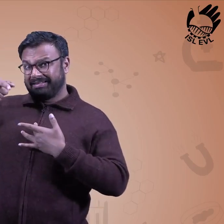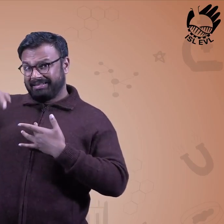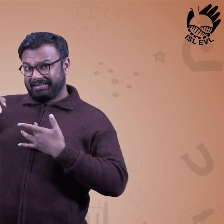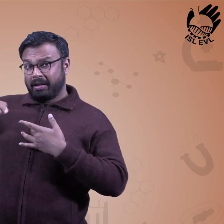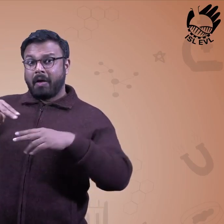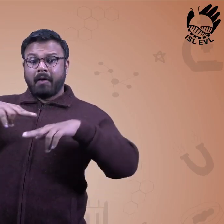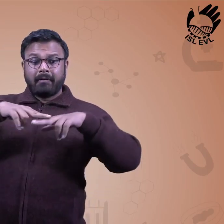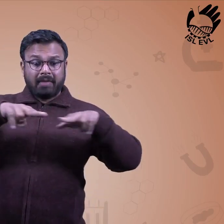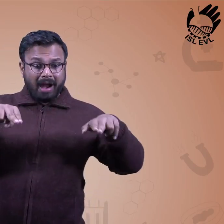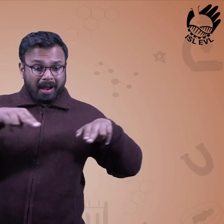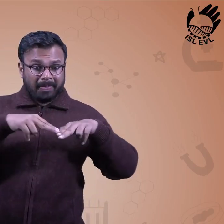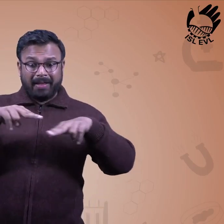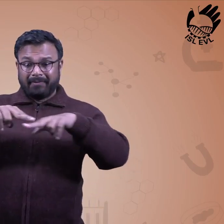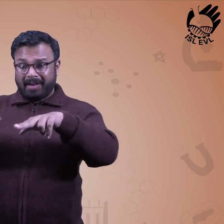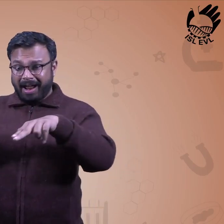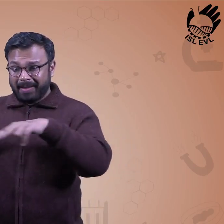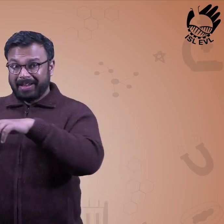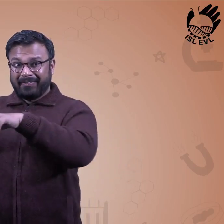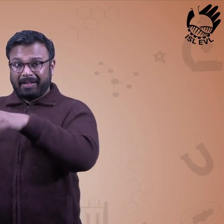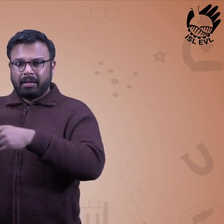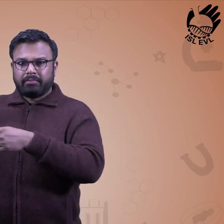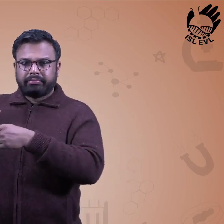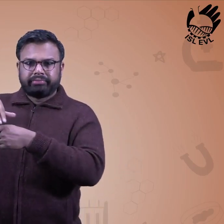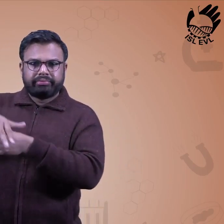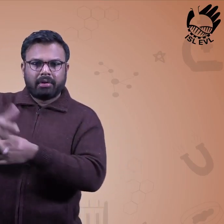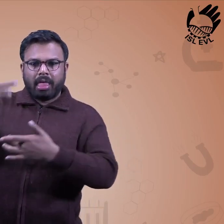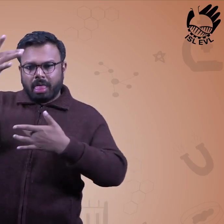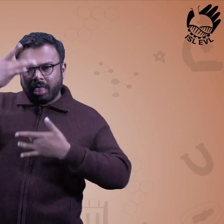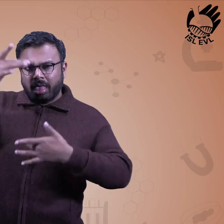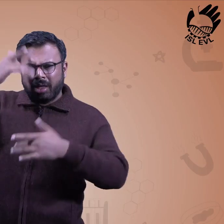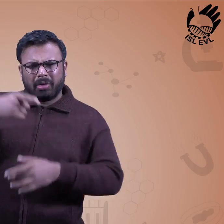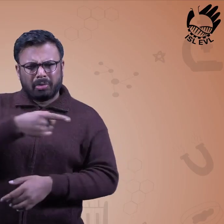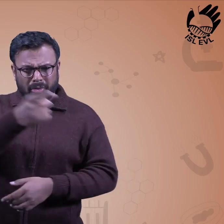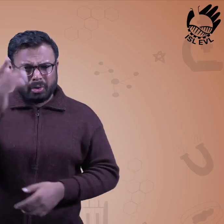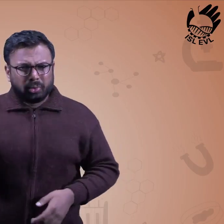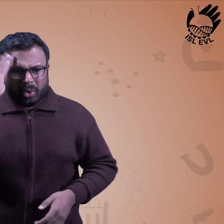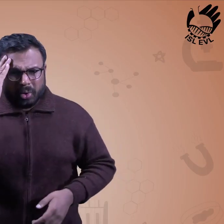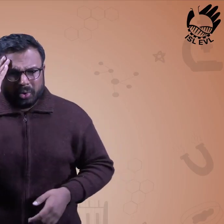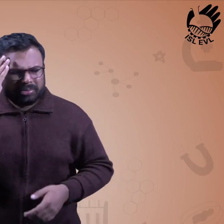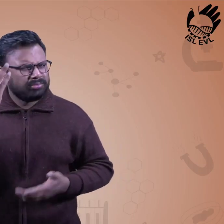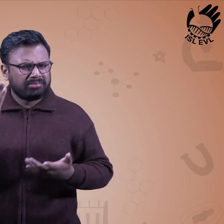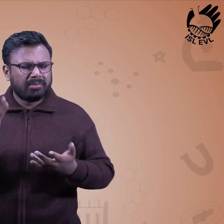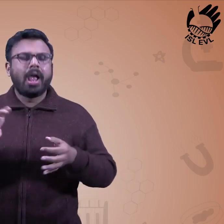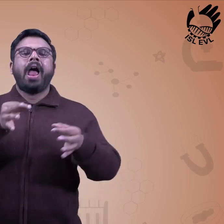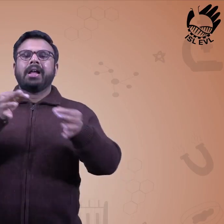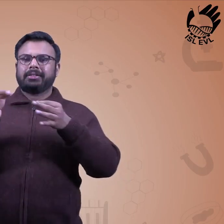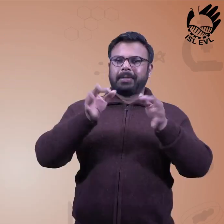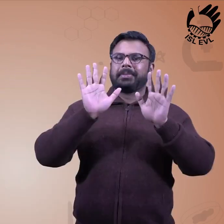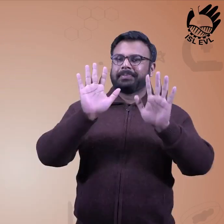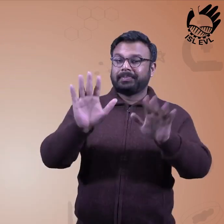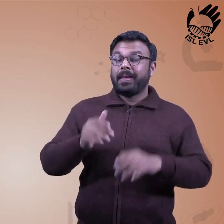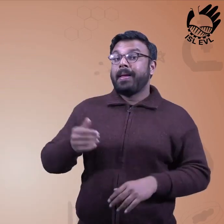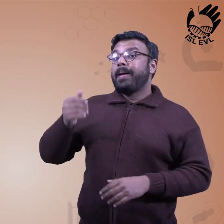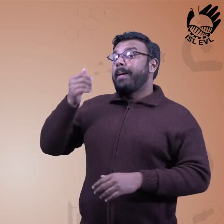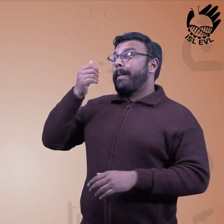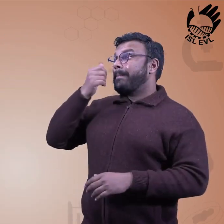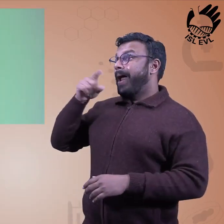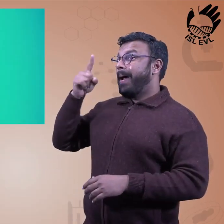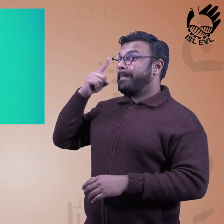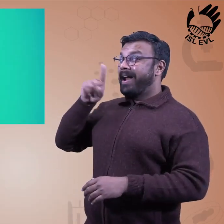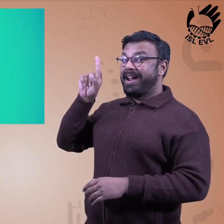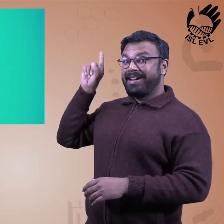Today we will learn about a very interesting topic. Did you know that some diseases